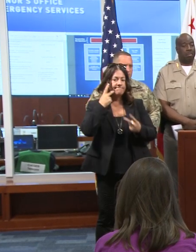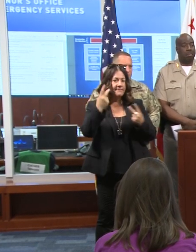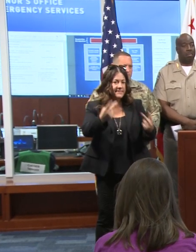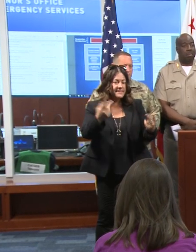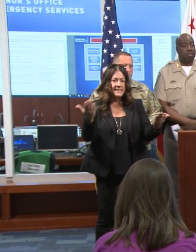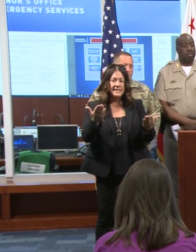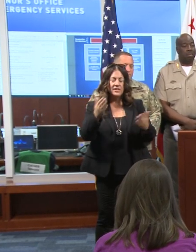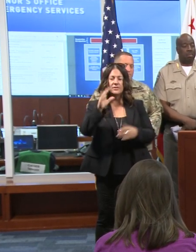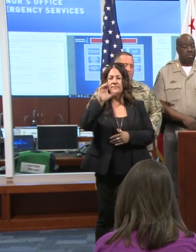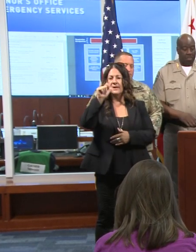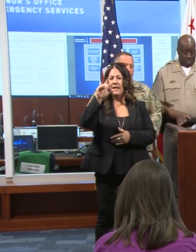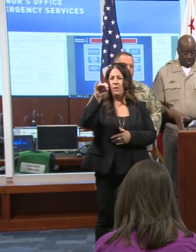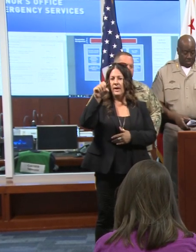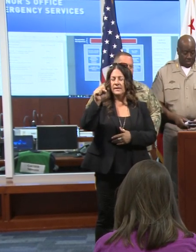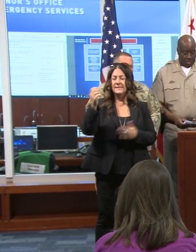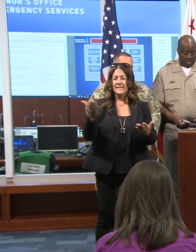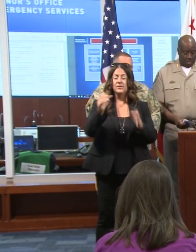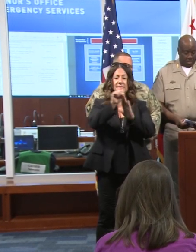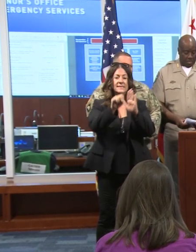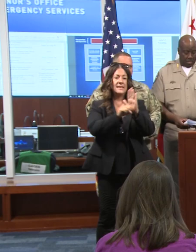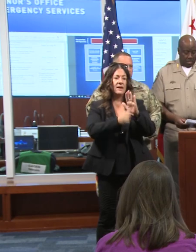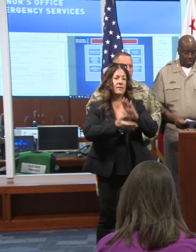at OES, at the State Operations Center.